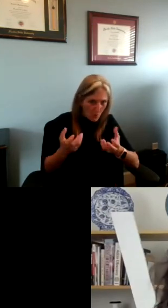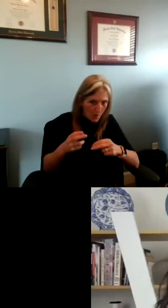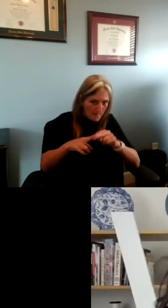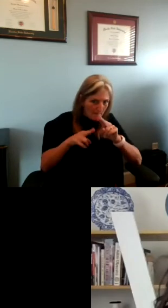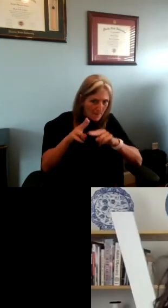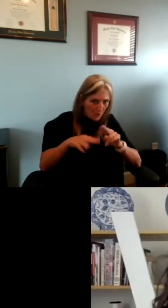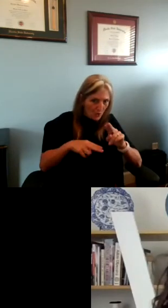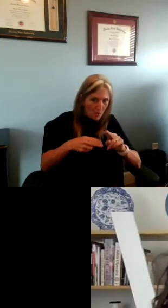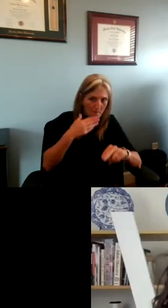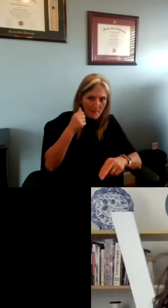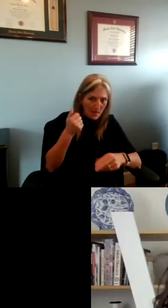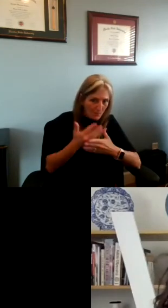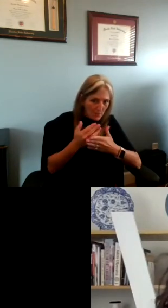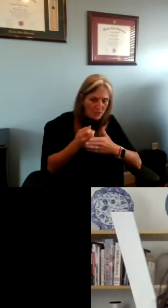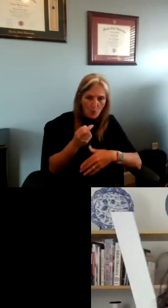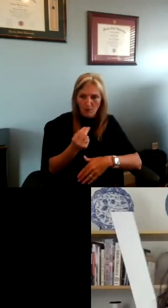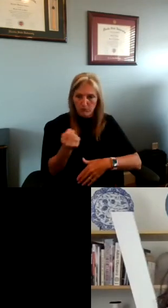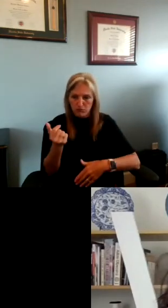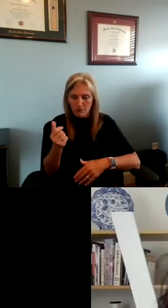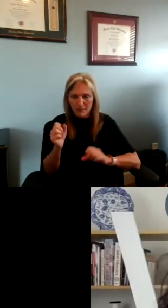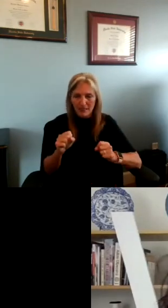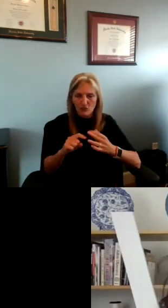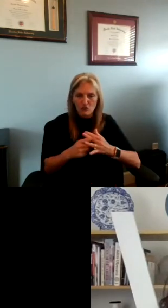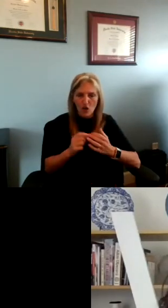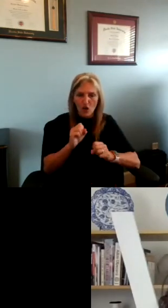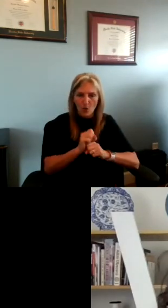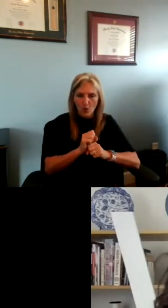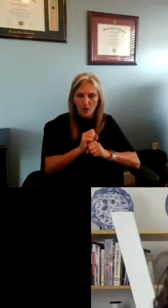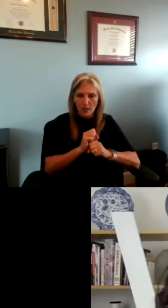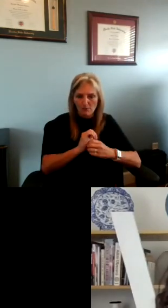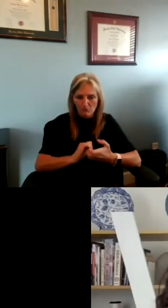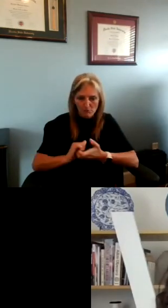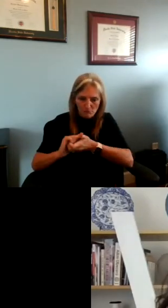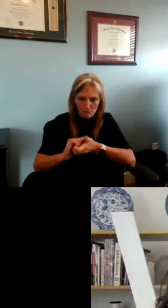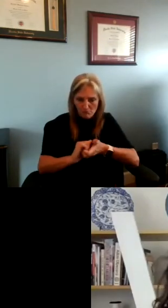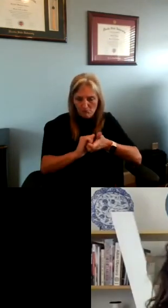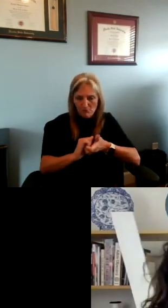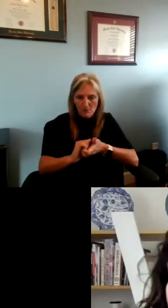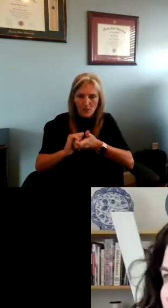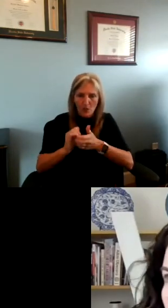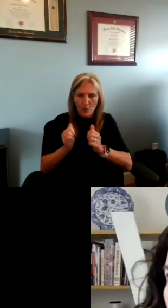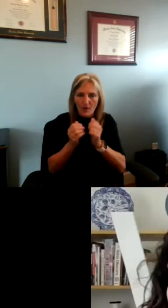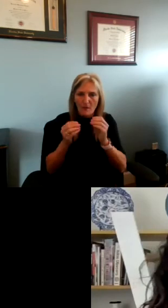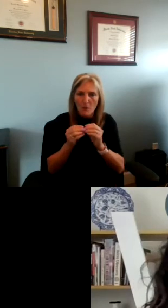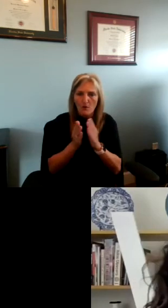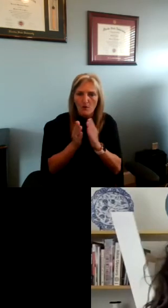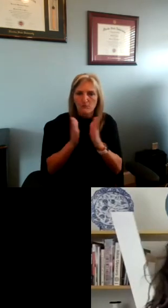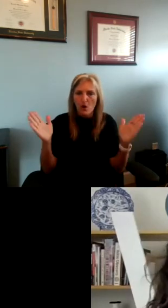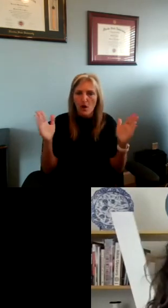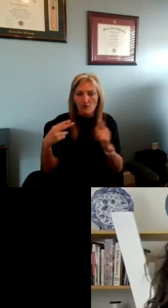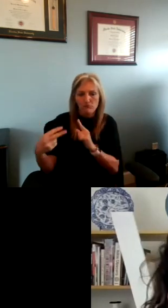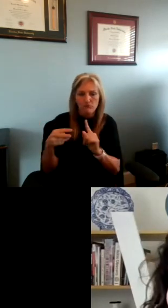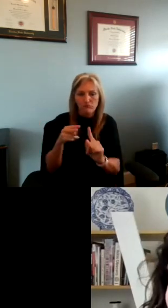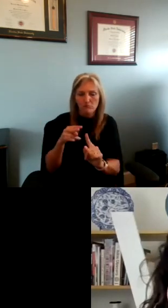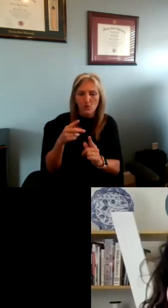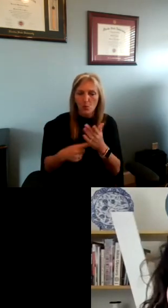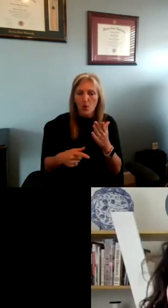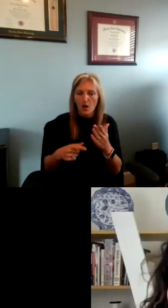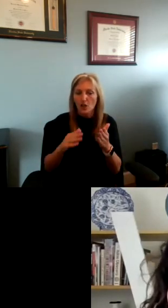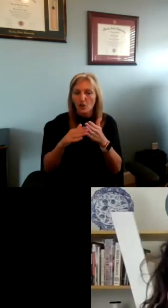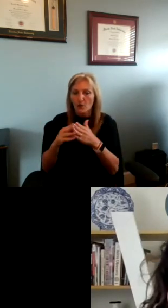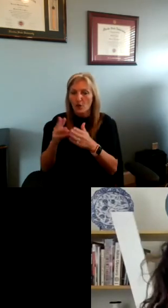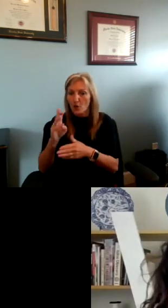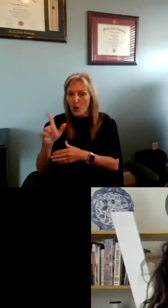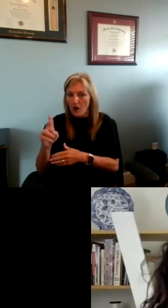abolish them, can start working more hand in glove towards a broader view of what community wellness actually